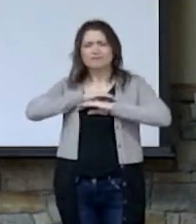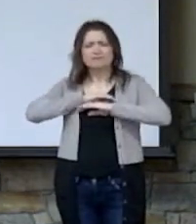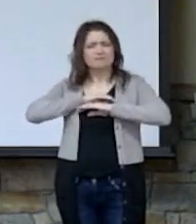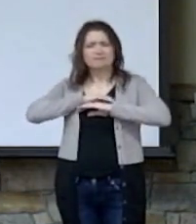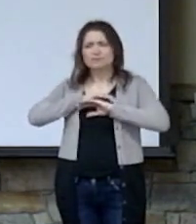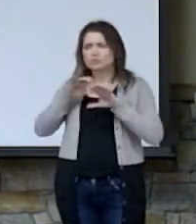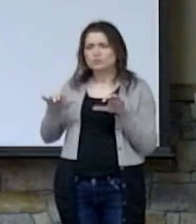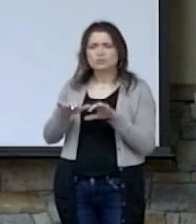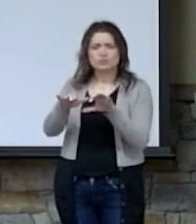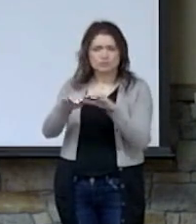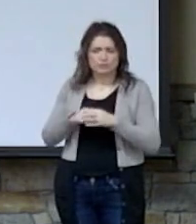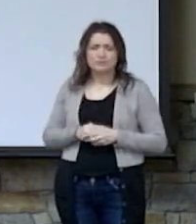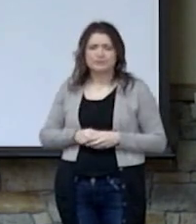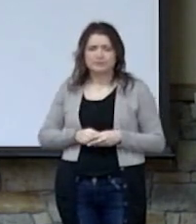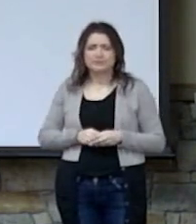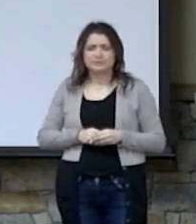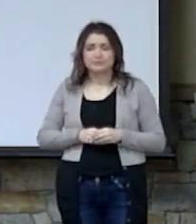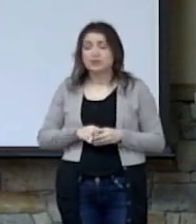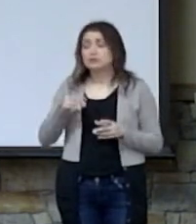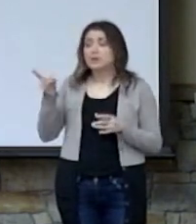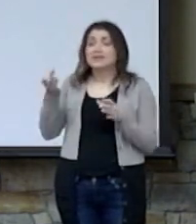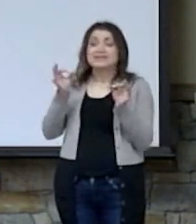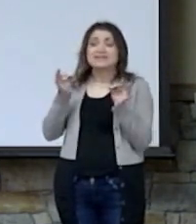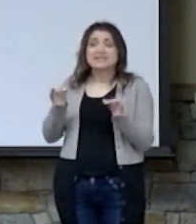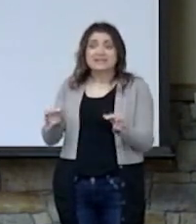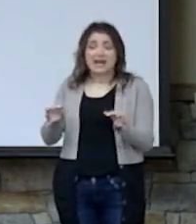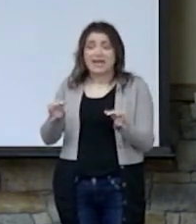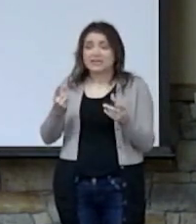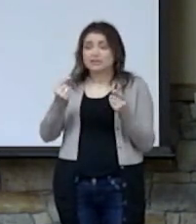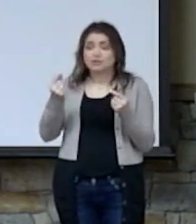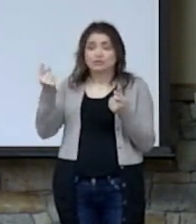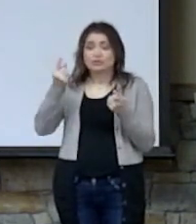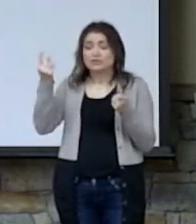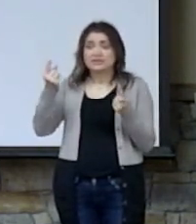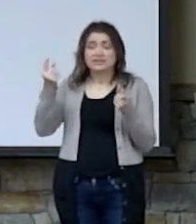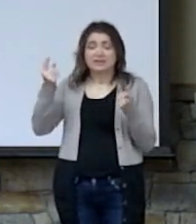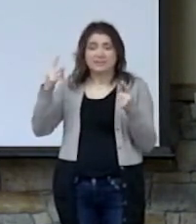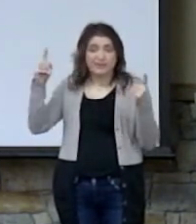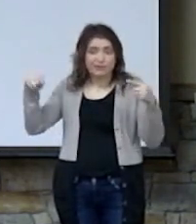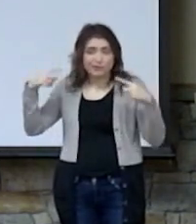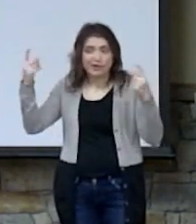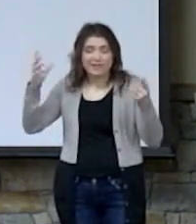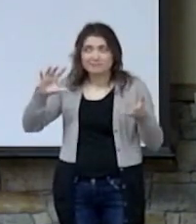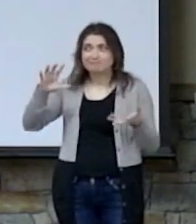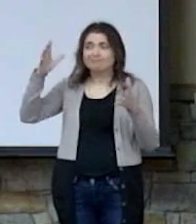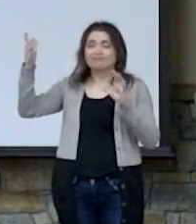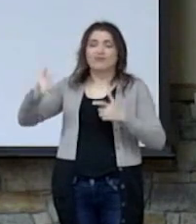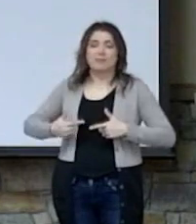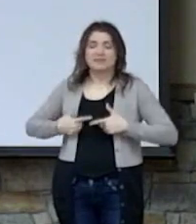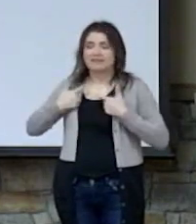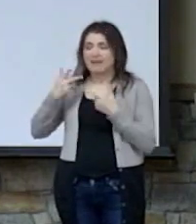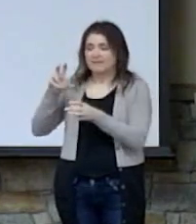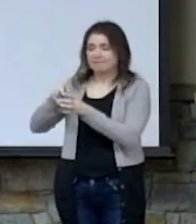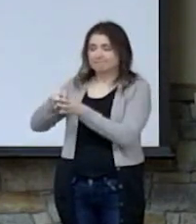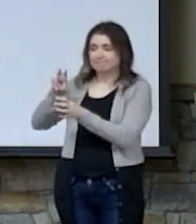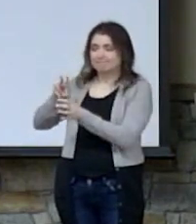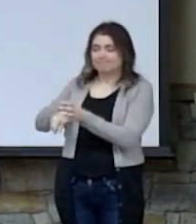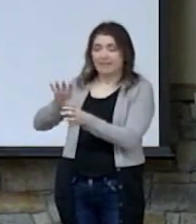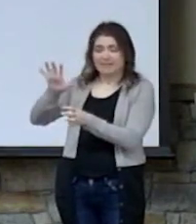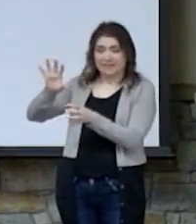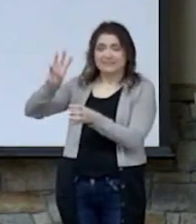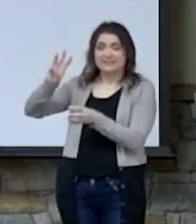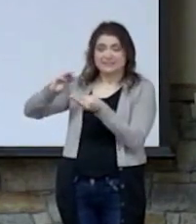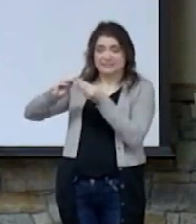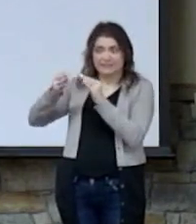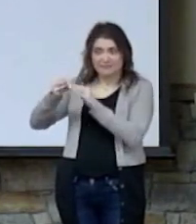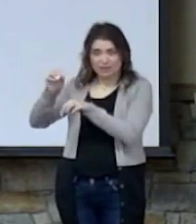was doing. So he decided to do something radical with his life. He walked away from the 6-figure job. He